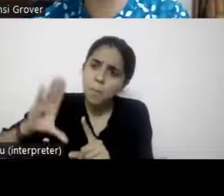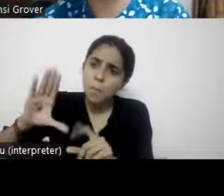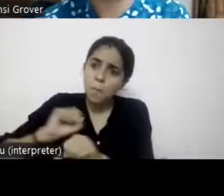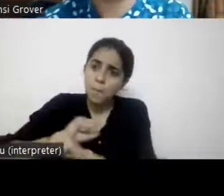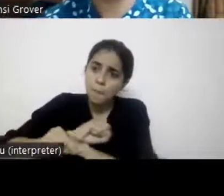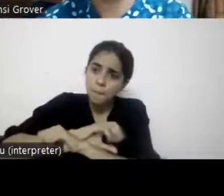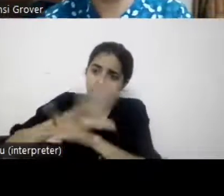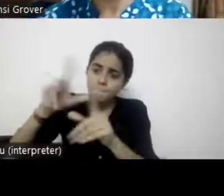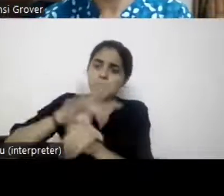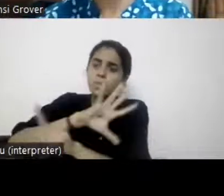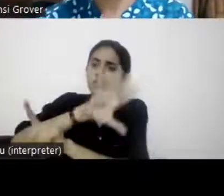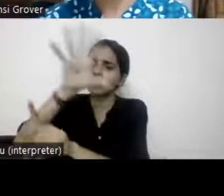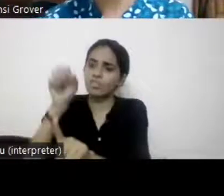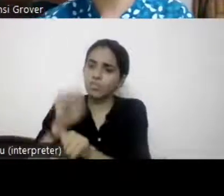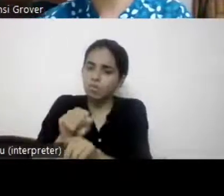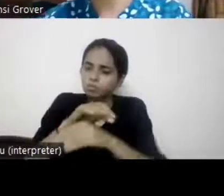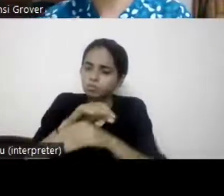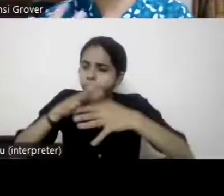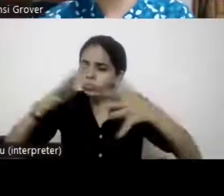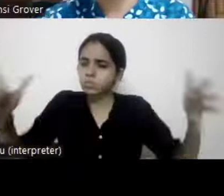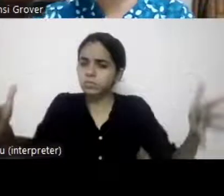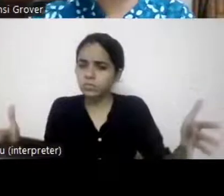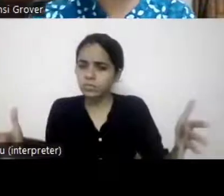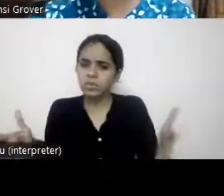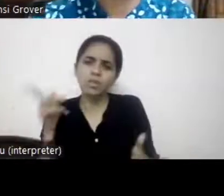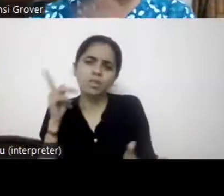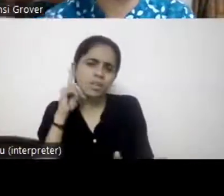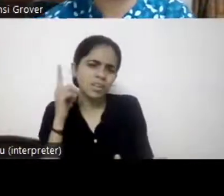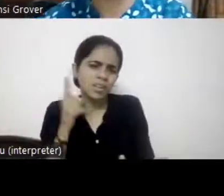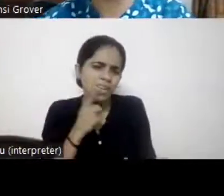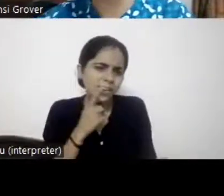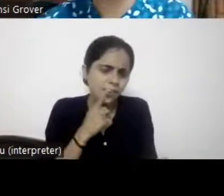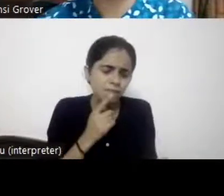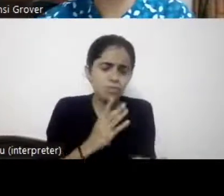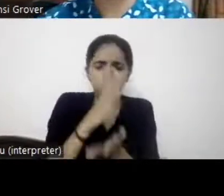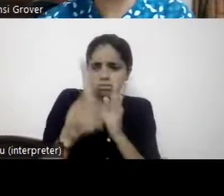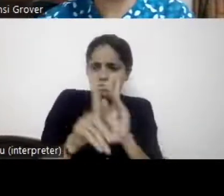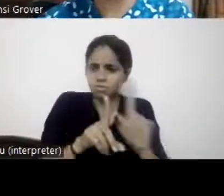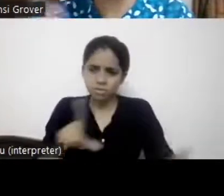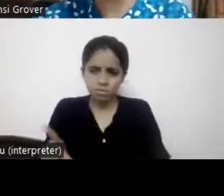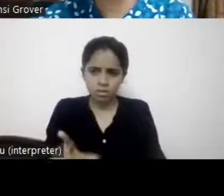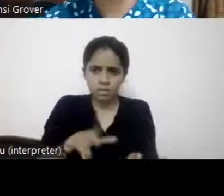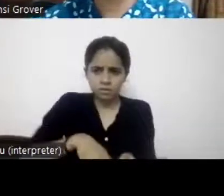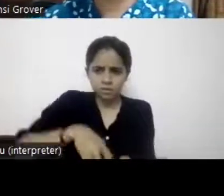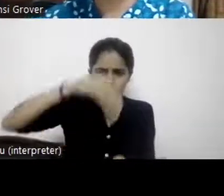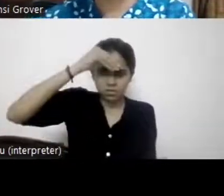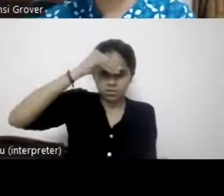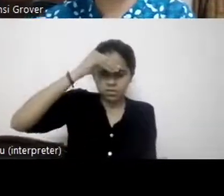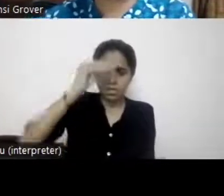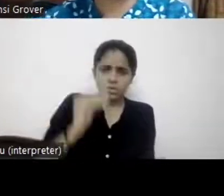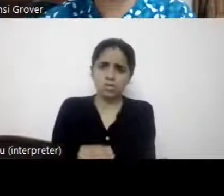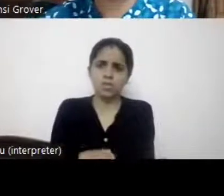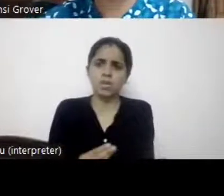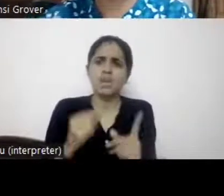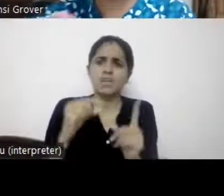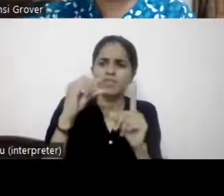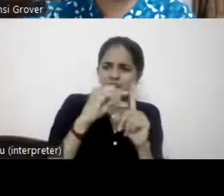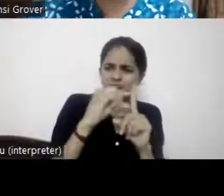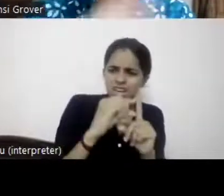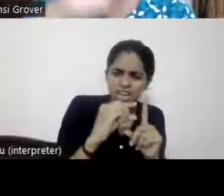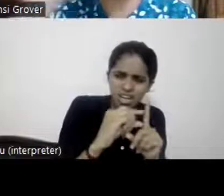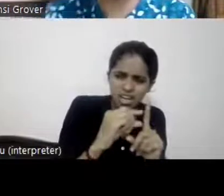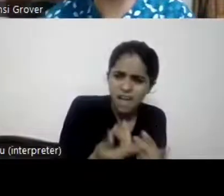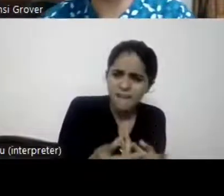a culture at large. Somebody who is deaf would learn sign language. Somebody who is a part of